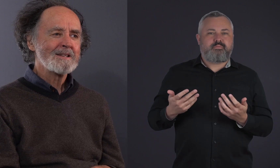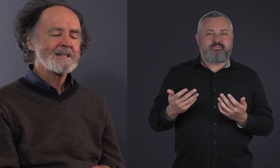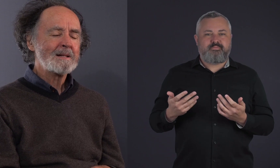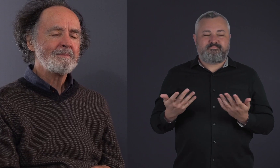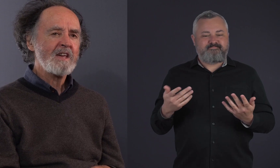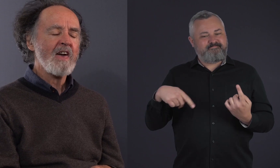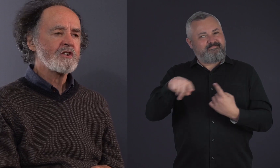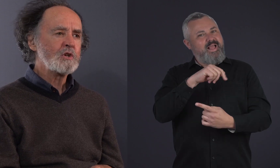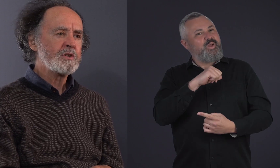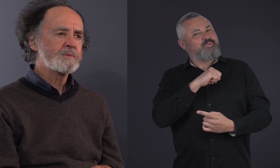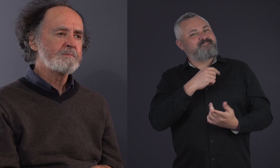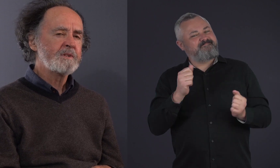That's an attitude that's